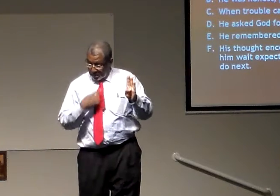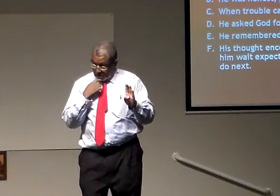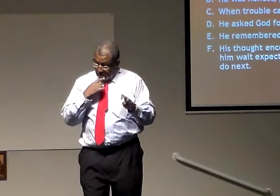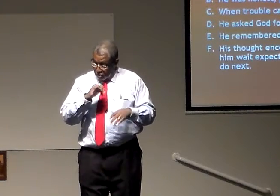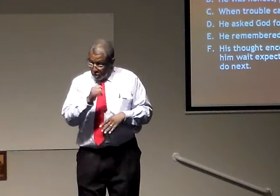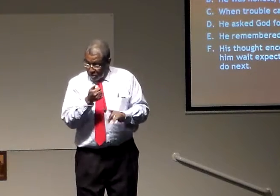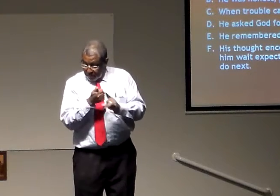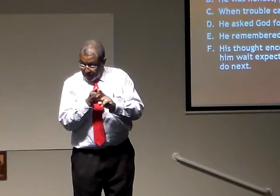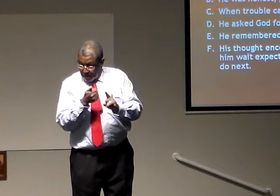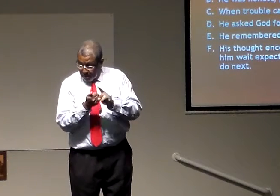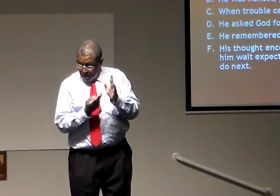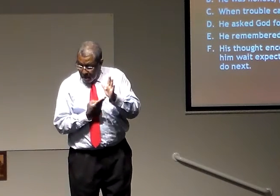and Wednesday.